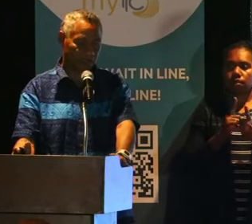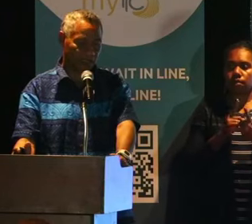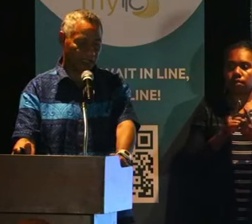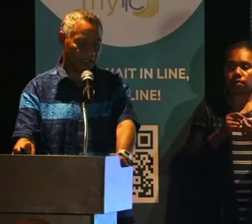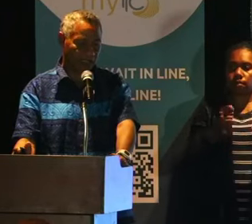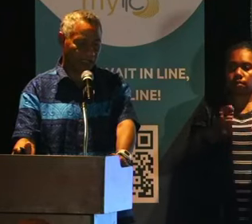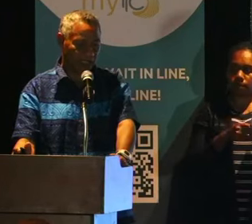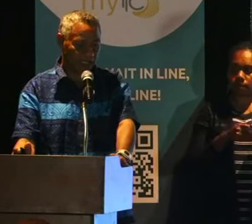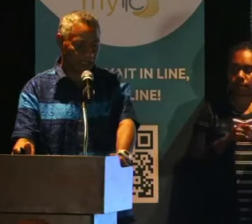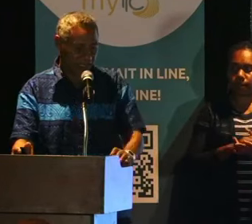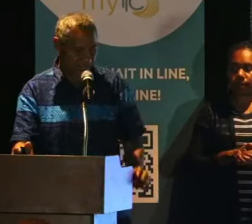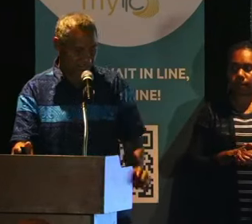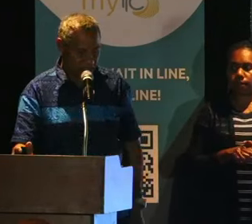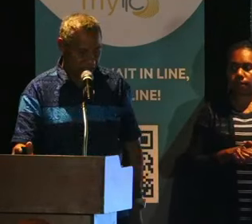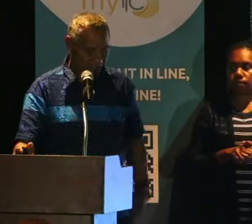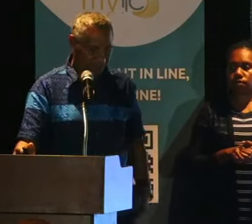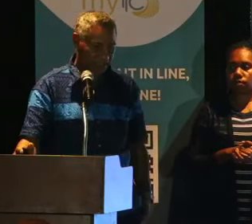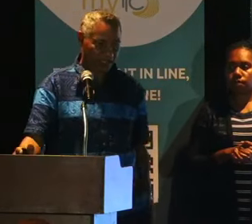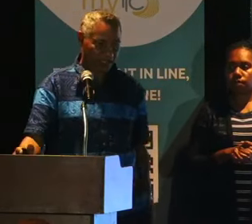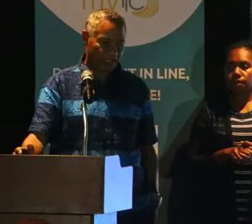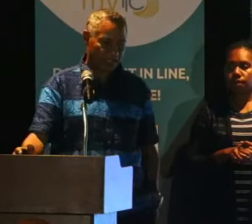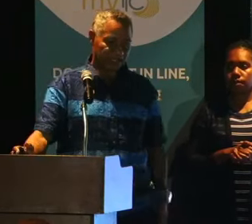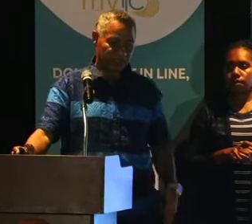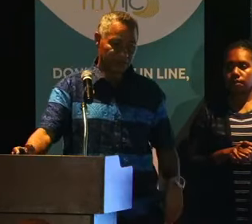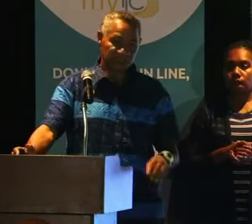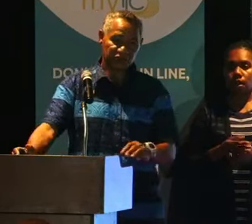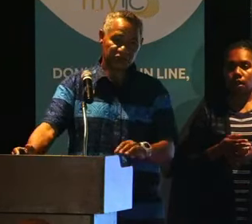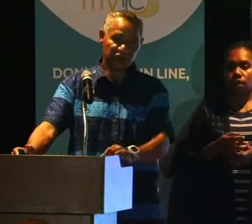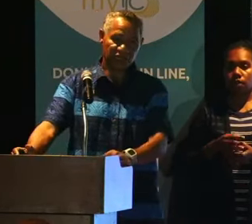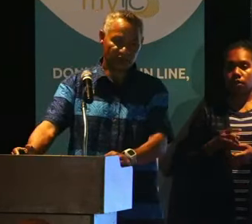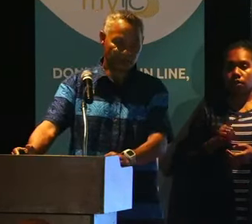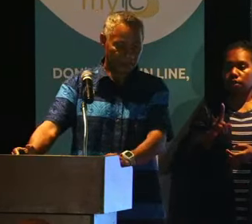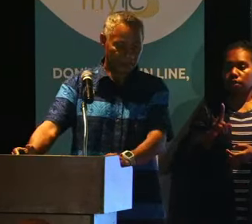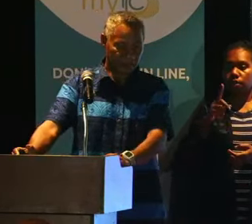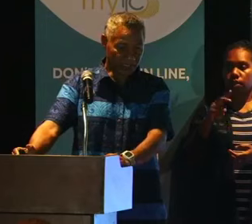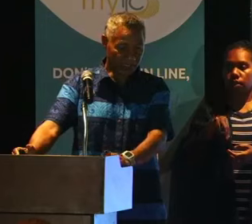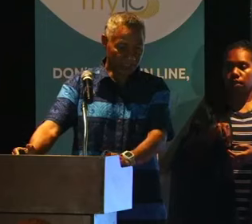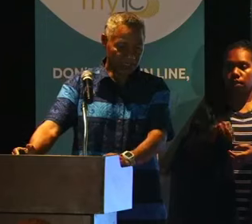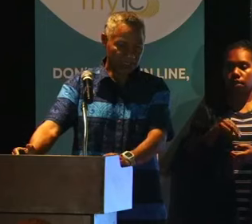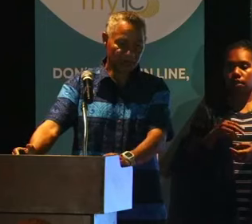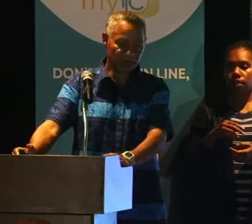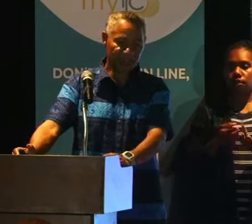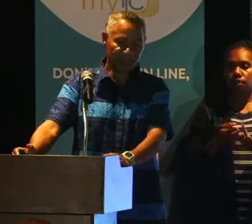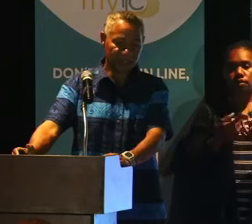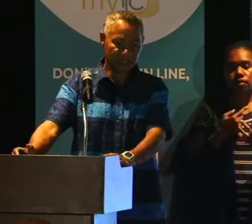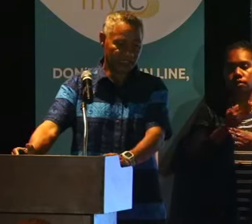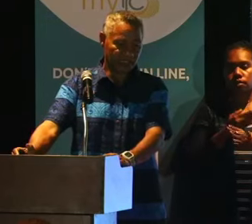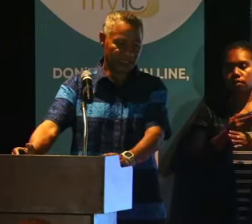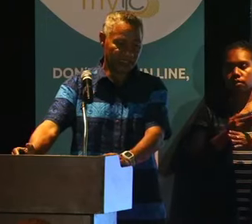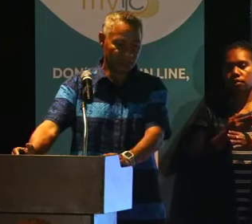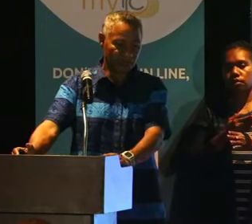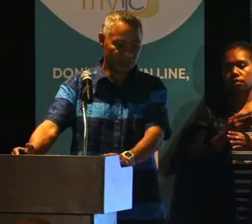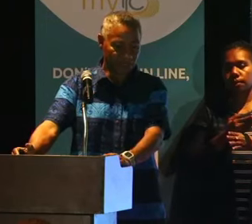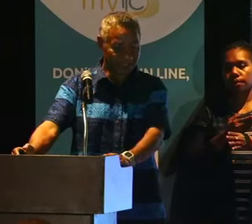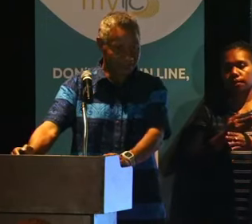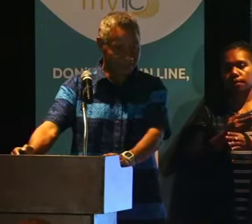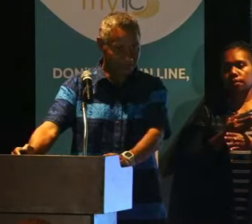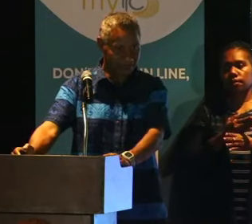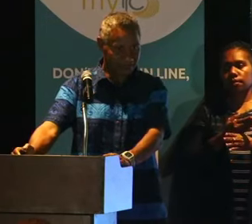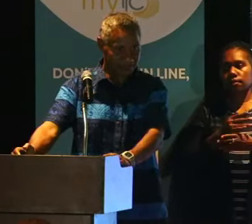support, cultural needs, and other inspiration through a corporate gently owns and democratically